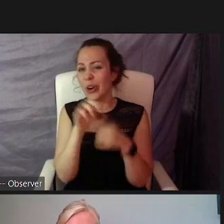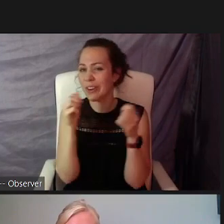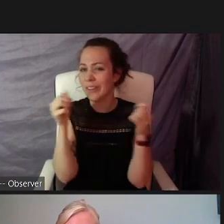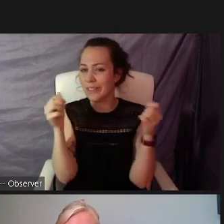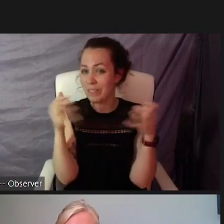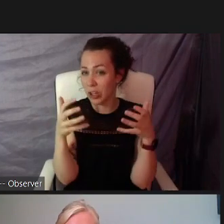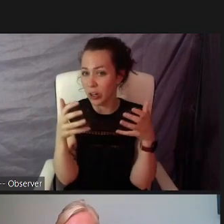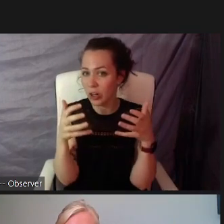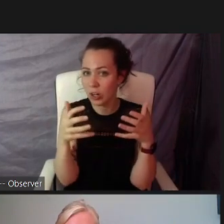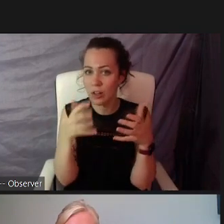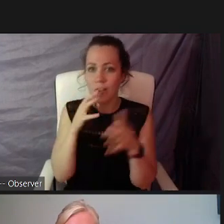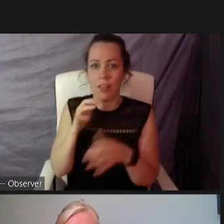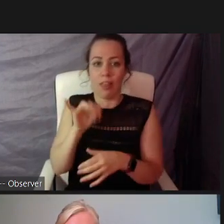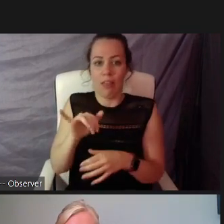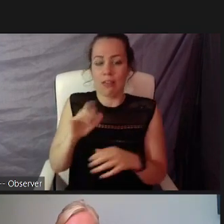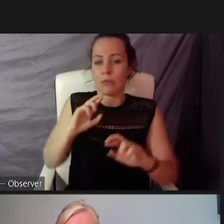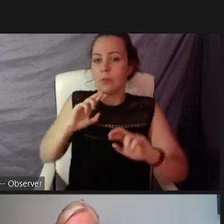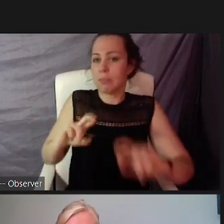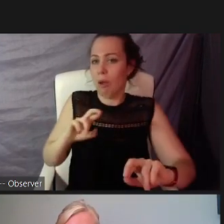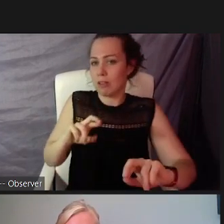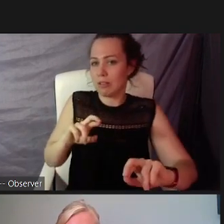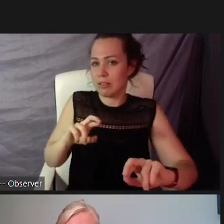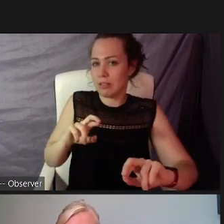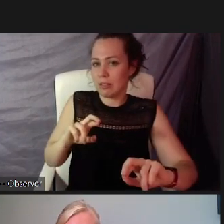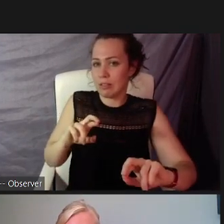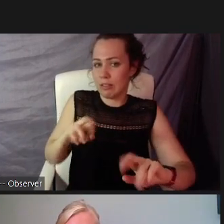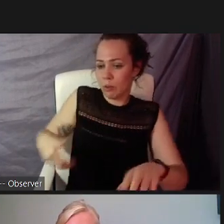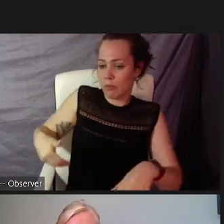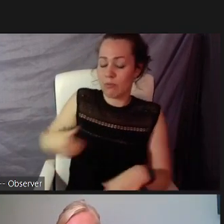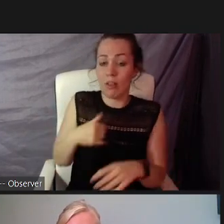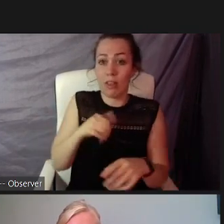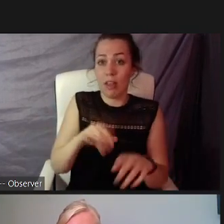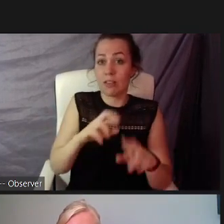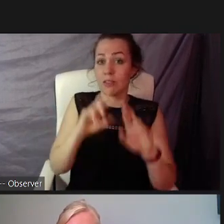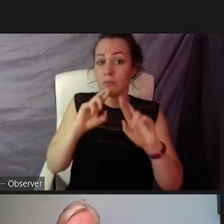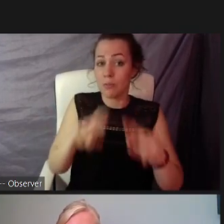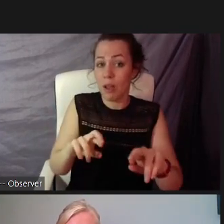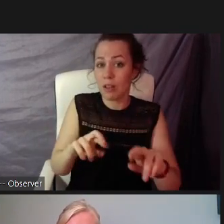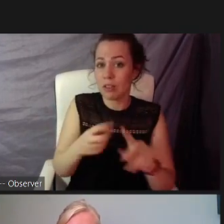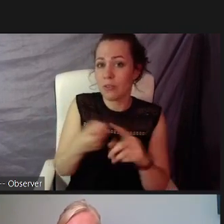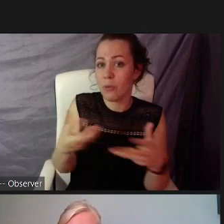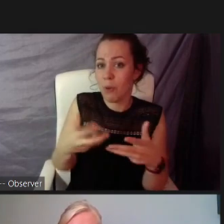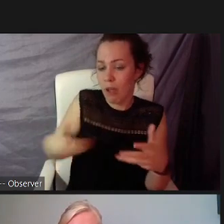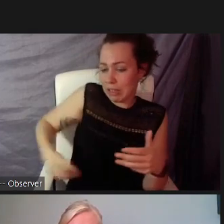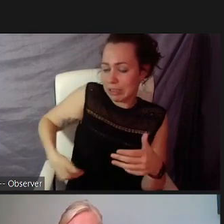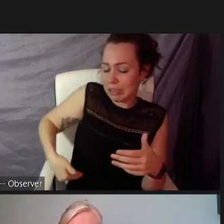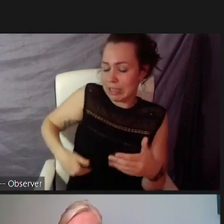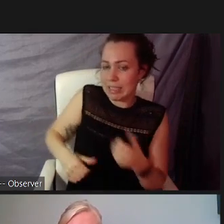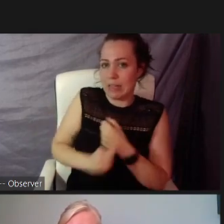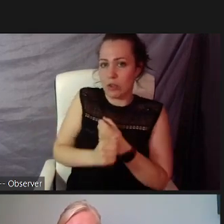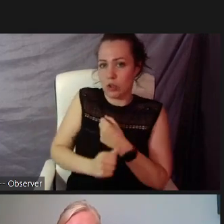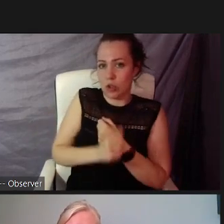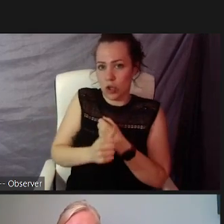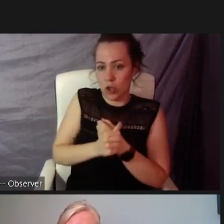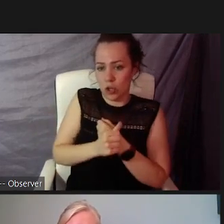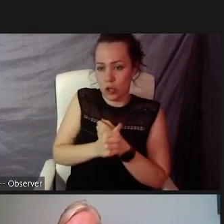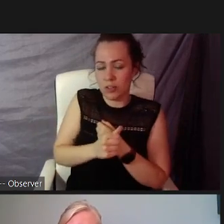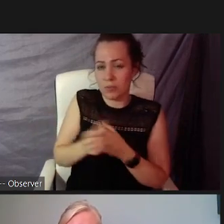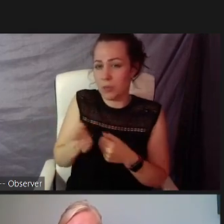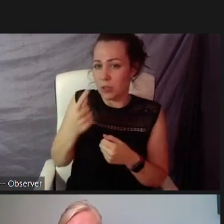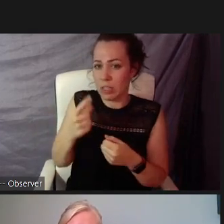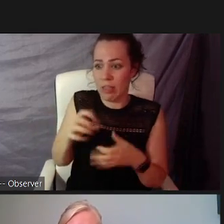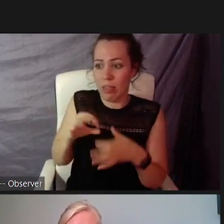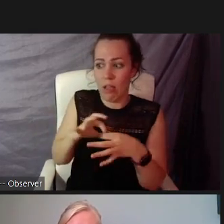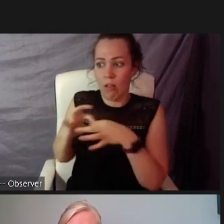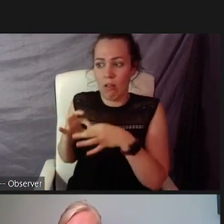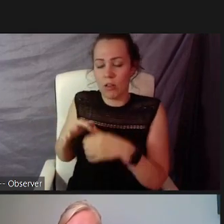perceived or actual threat or danger. And closely linked to that is anxiety or worry or stress, which can